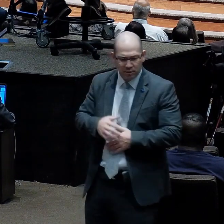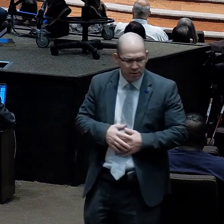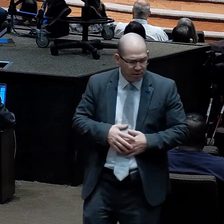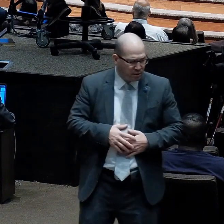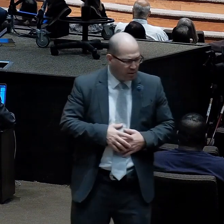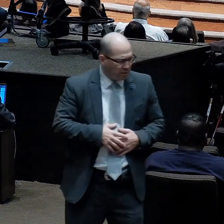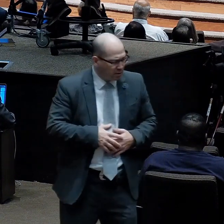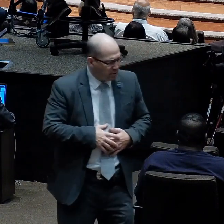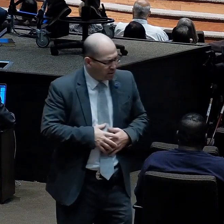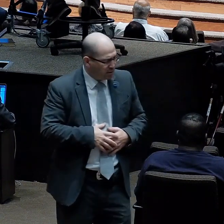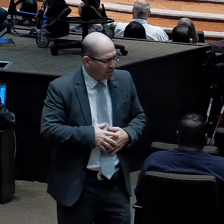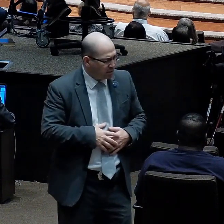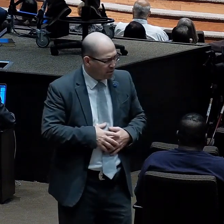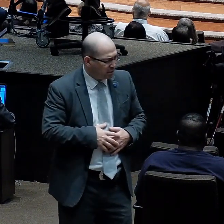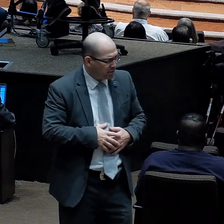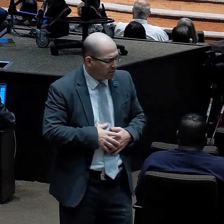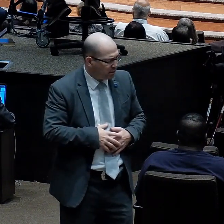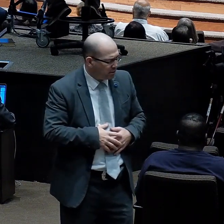quote,